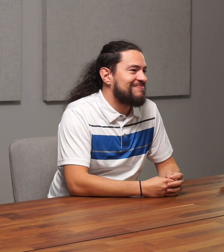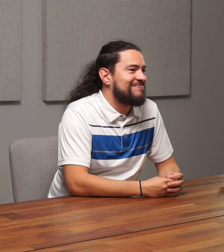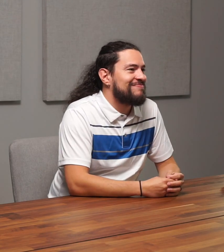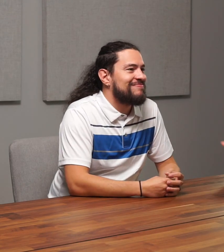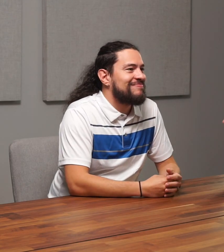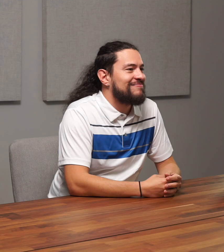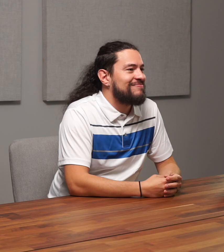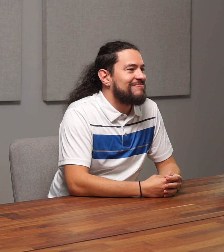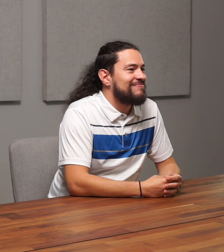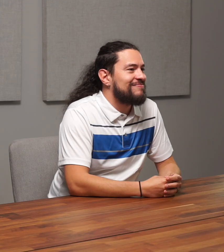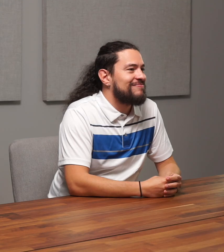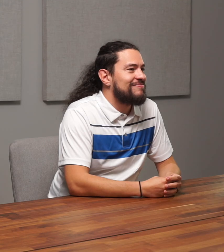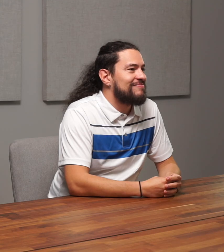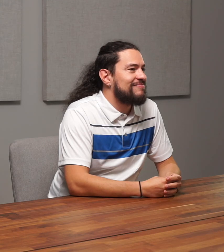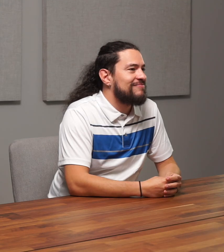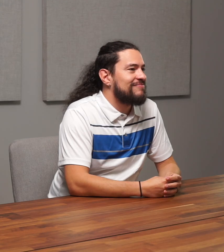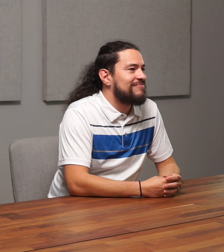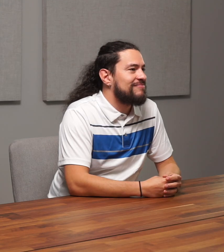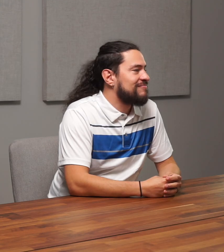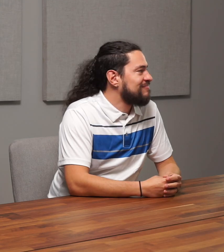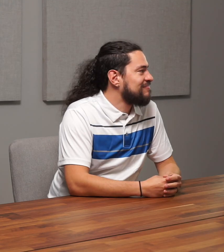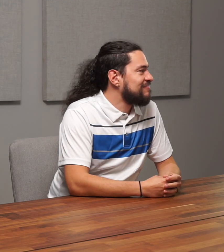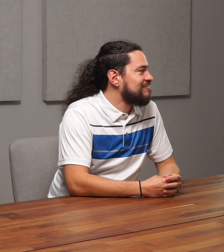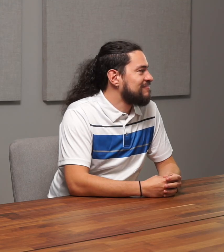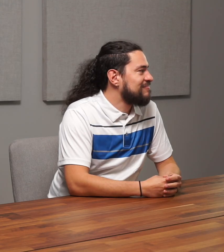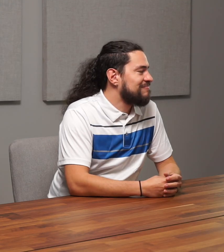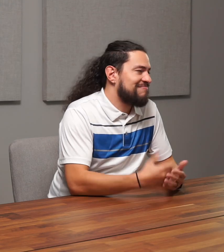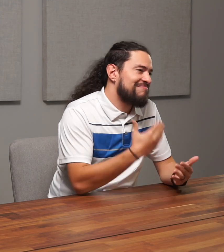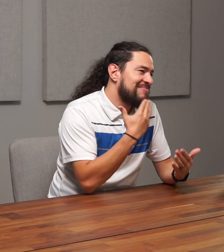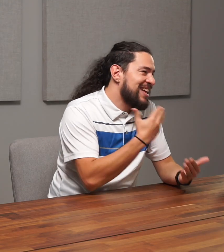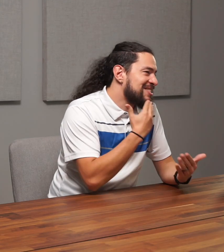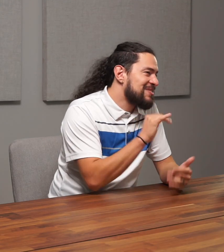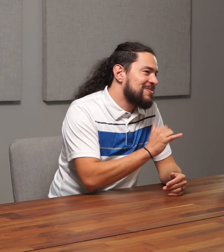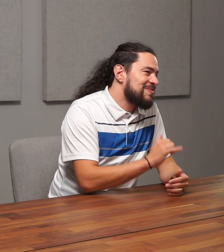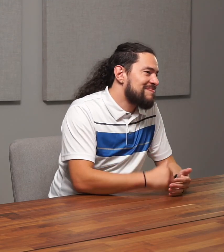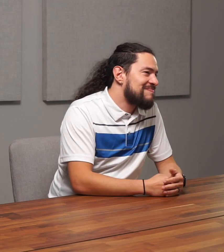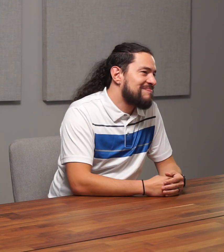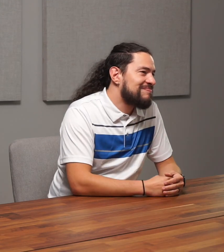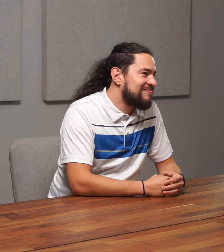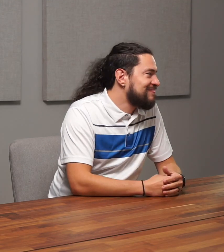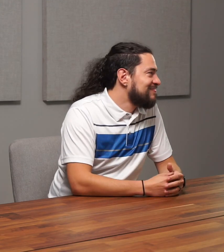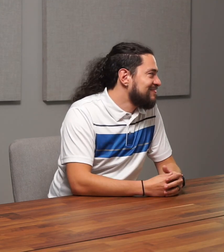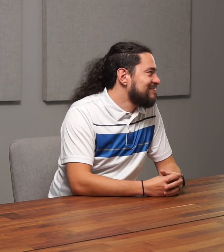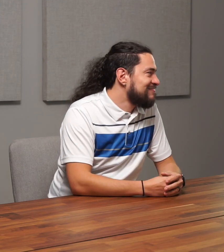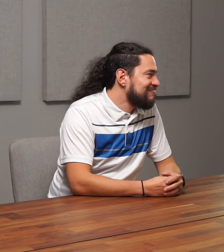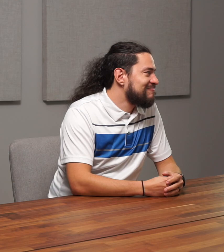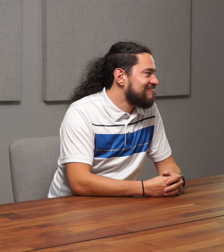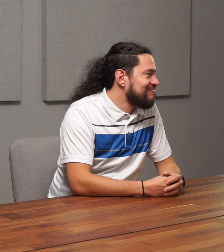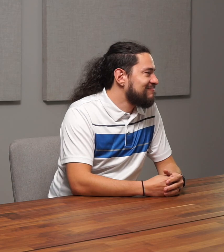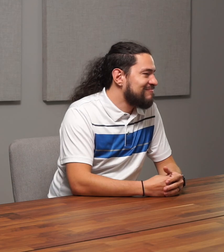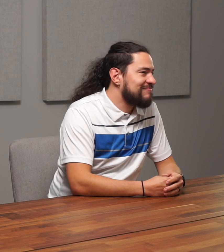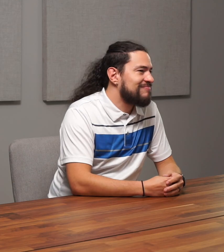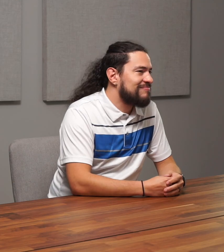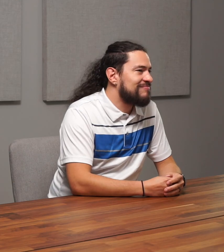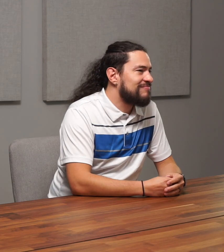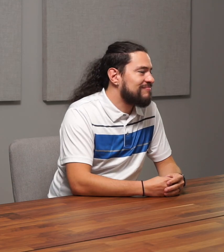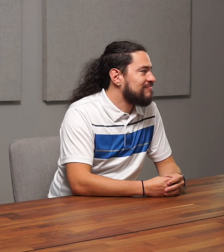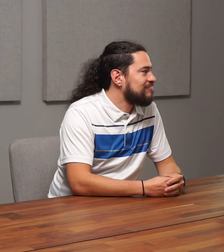well thank you so much for being a part of our community for sharing your wisdom with us